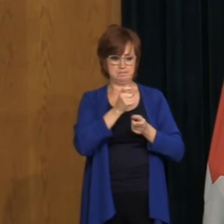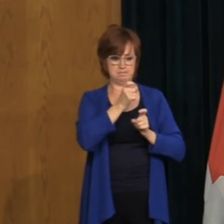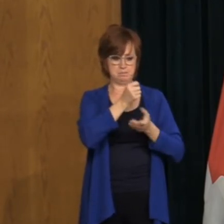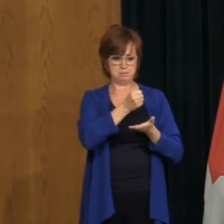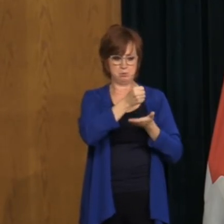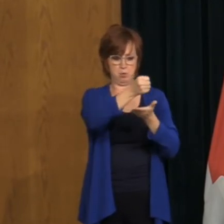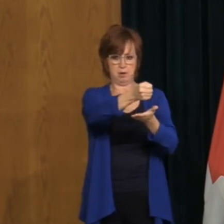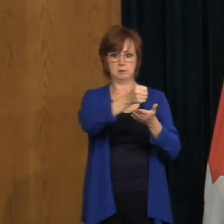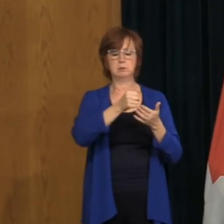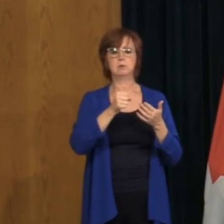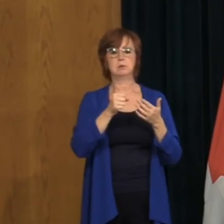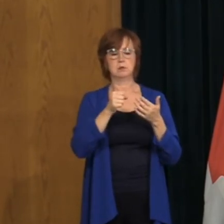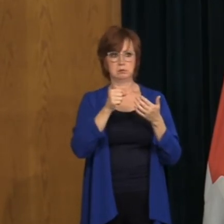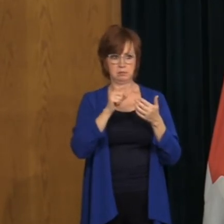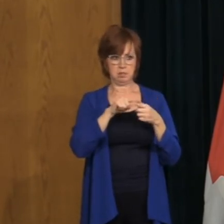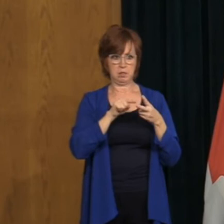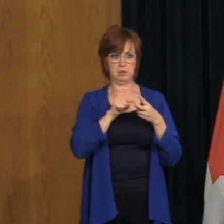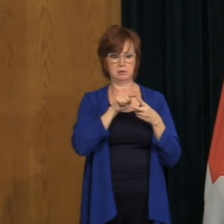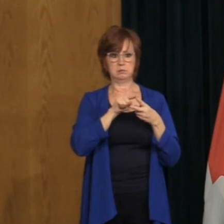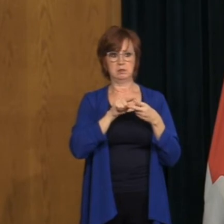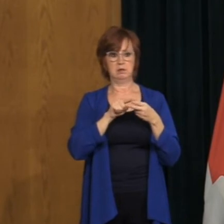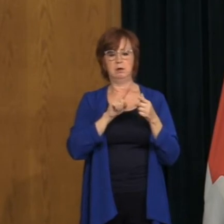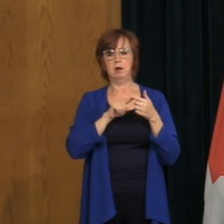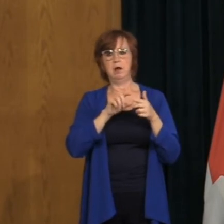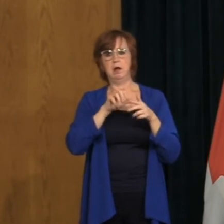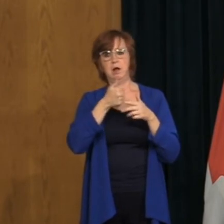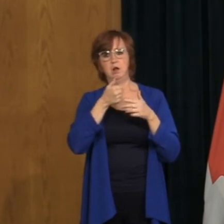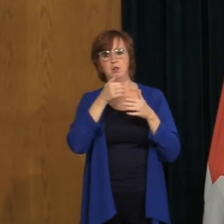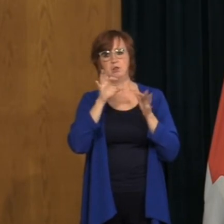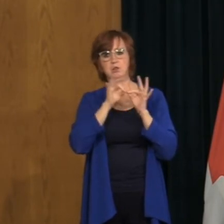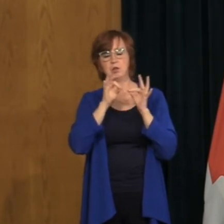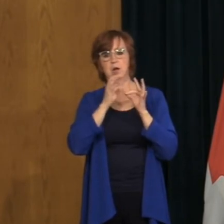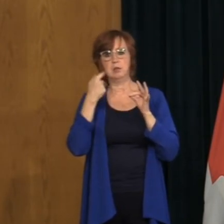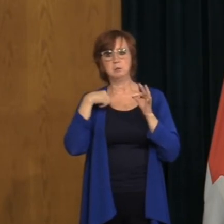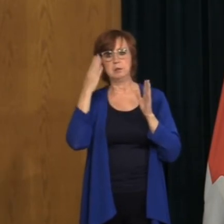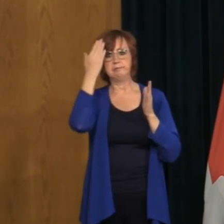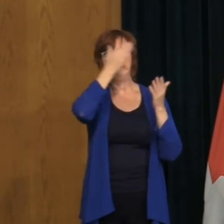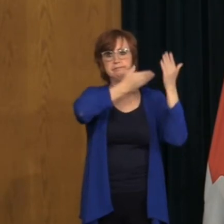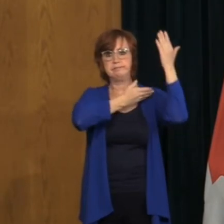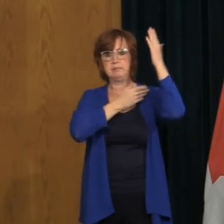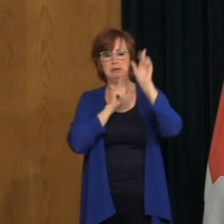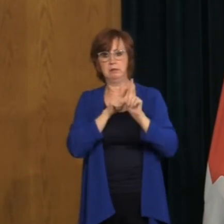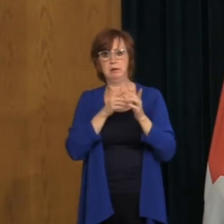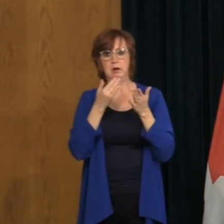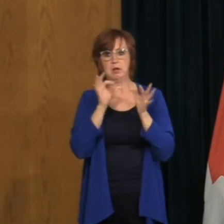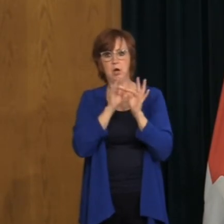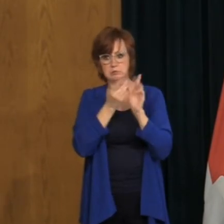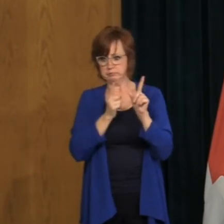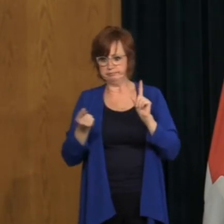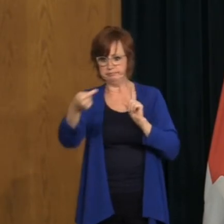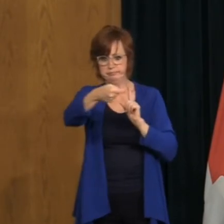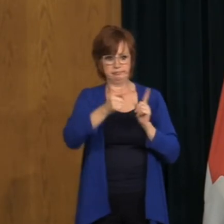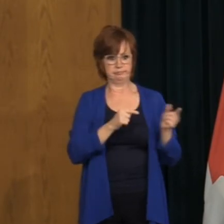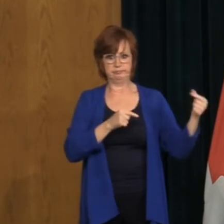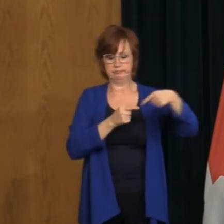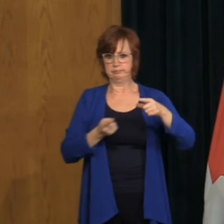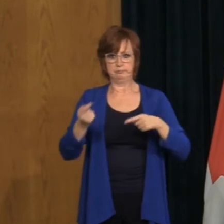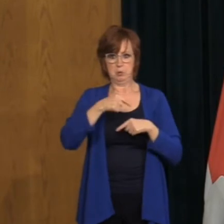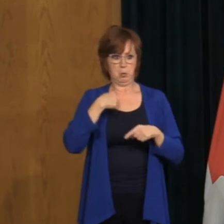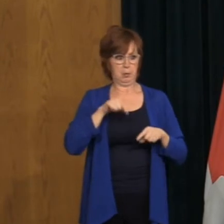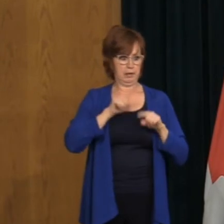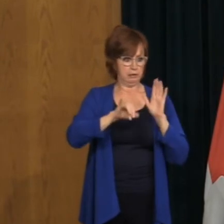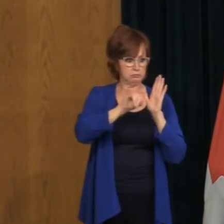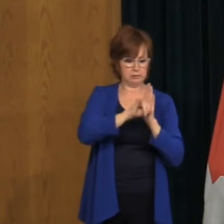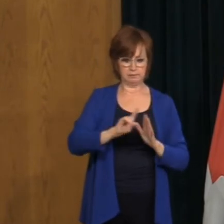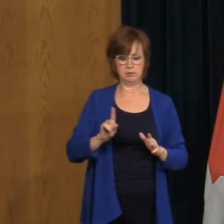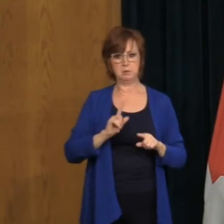indirect costs will be much larger, much broader, and extend out for a period of time. And those will be costs, first of all, to the economy. In a large